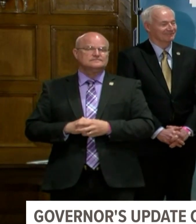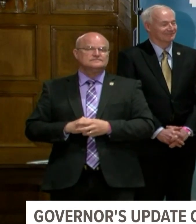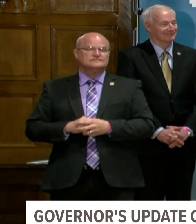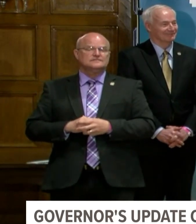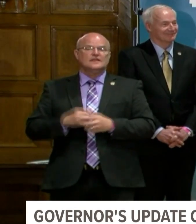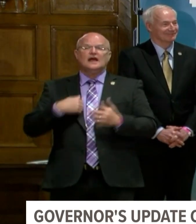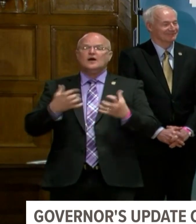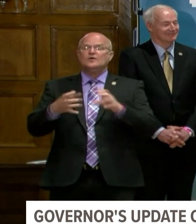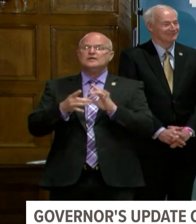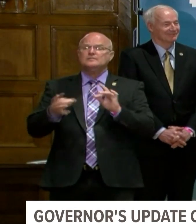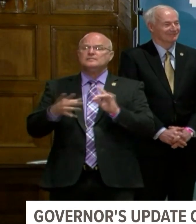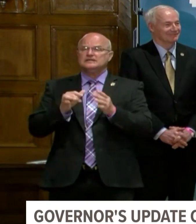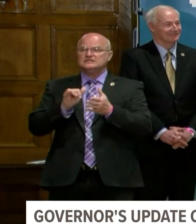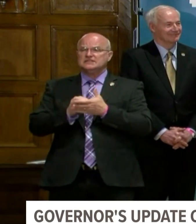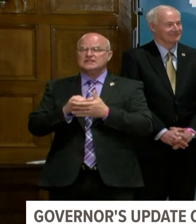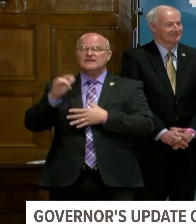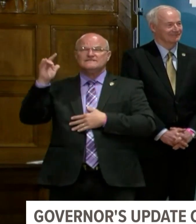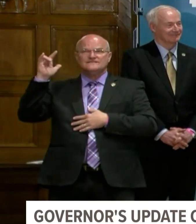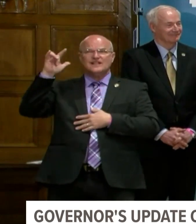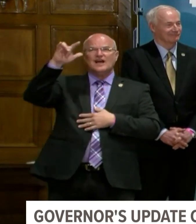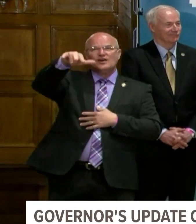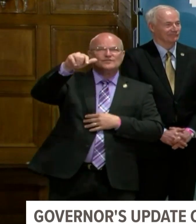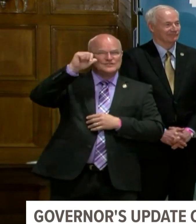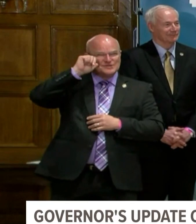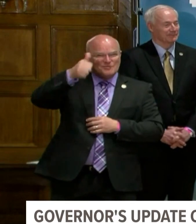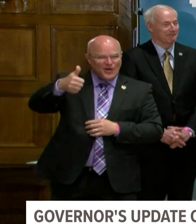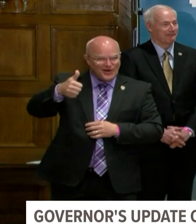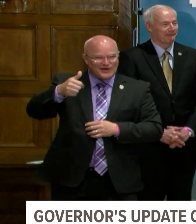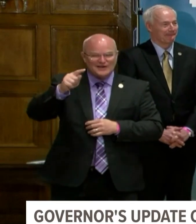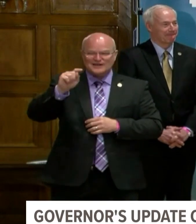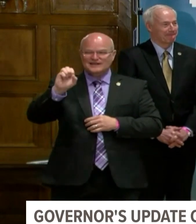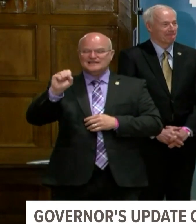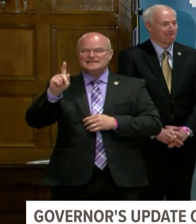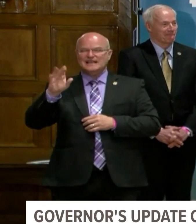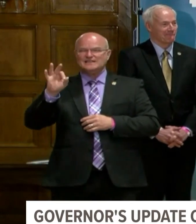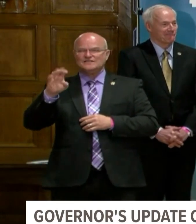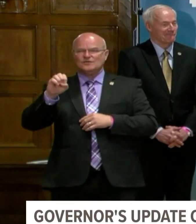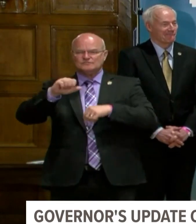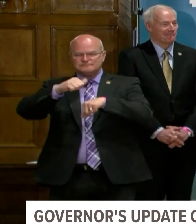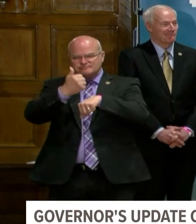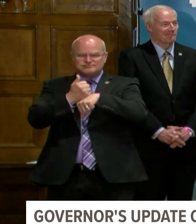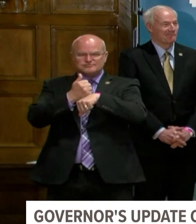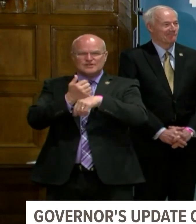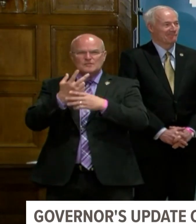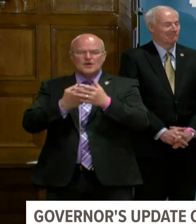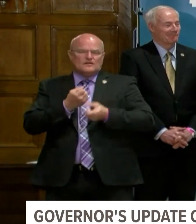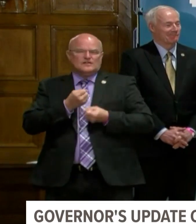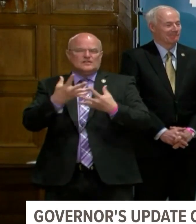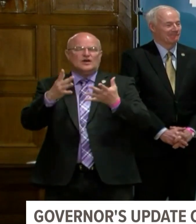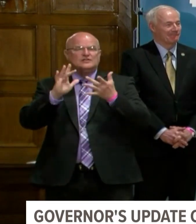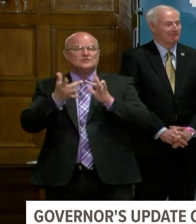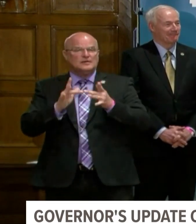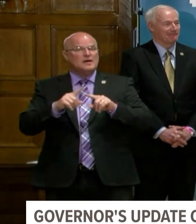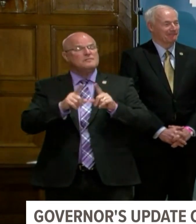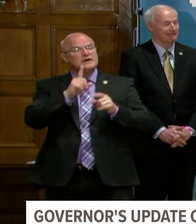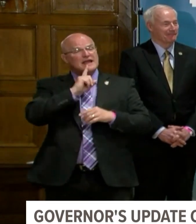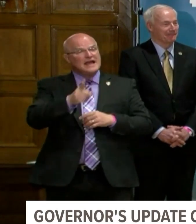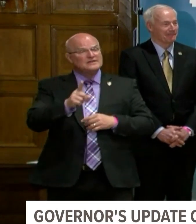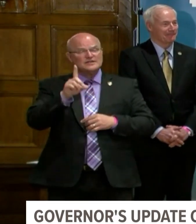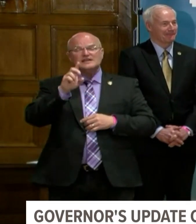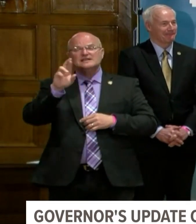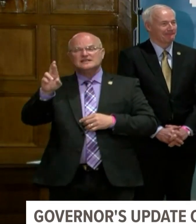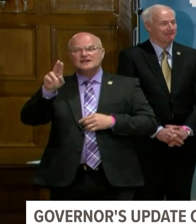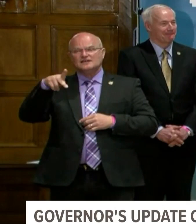Finally, I want to just mention the flyover tomorrow. The task force is sort of organizing this both to launch the website, but actually, as